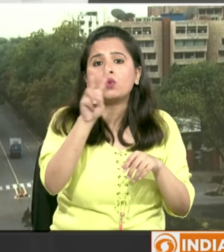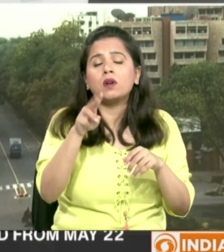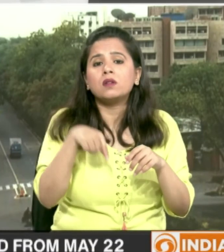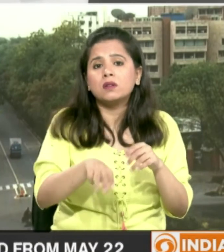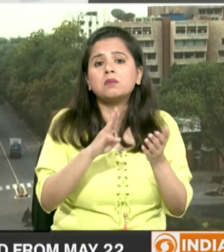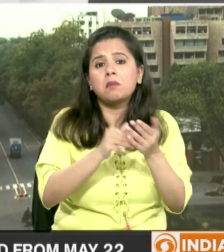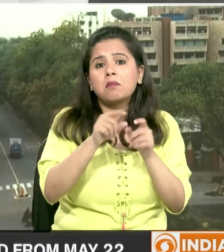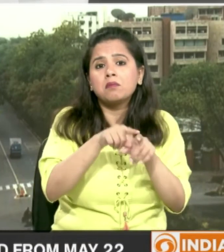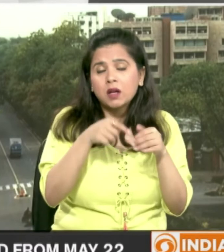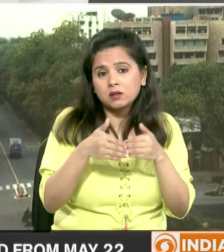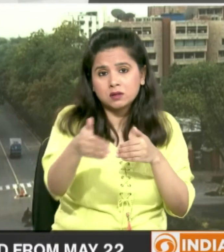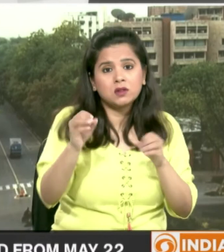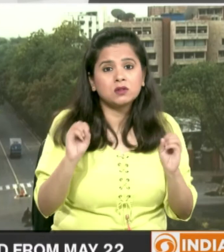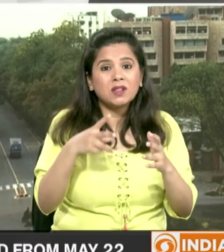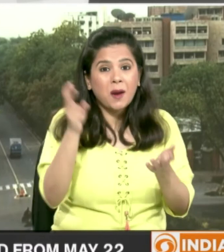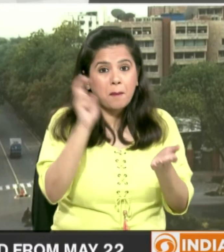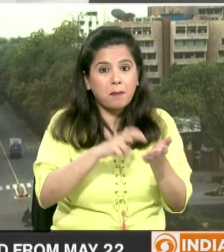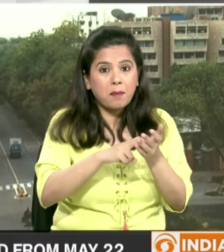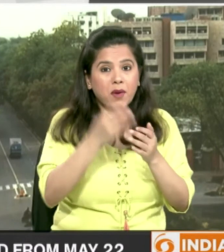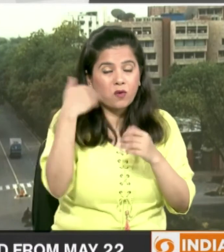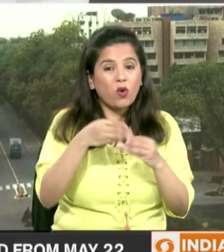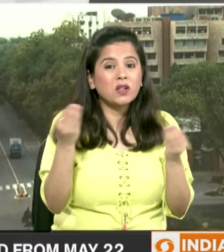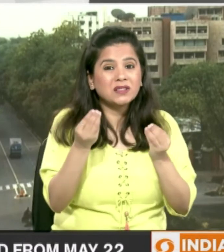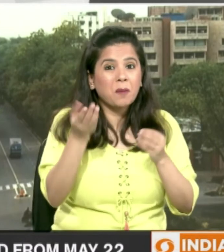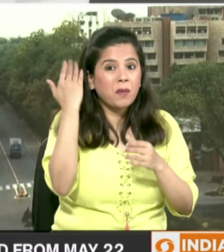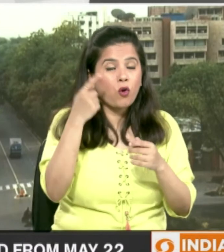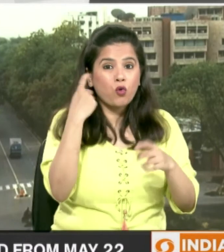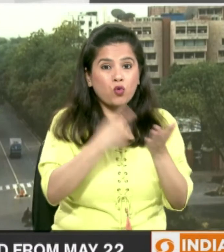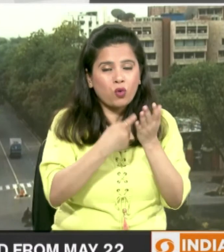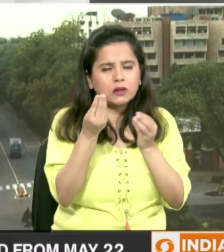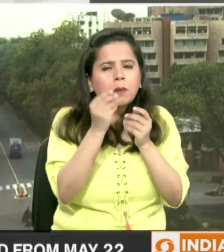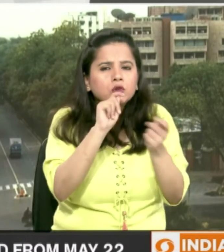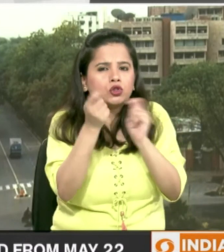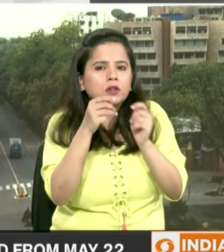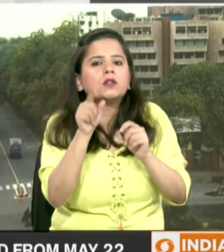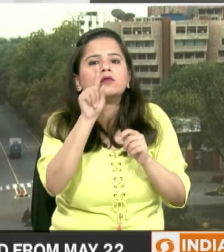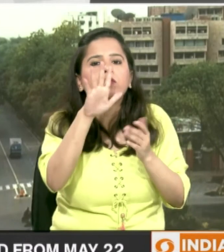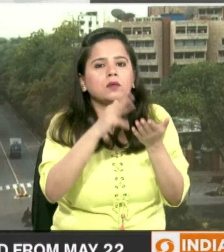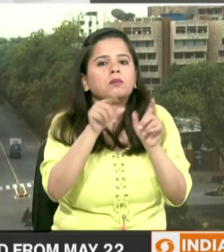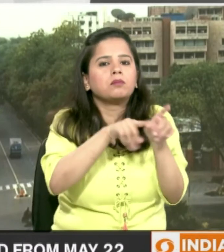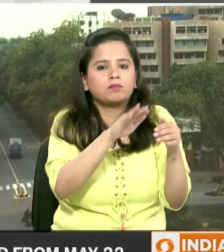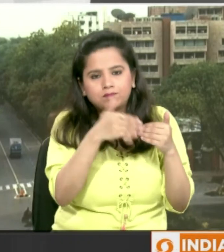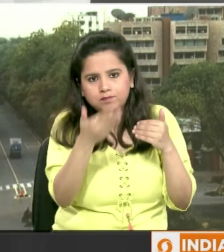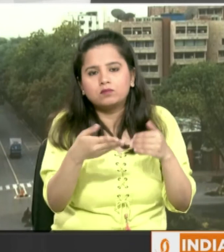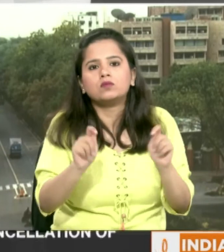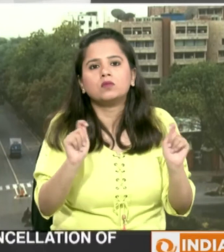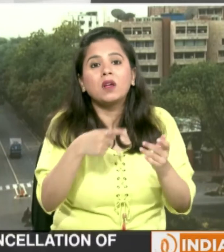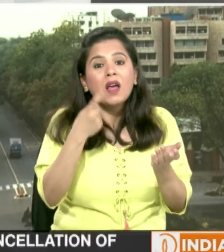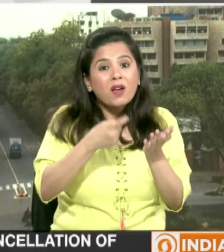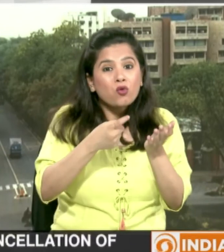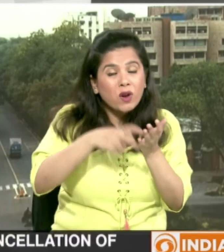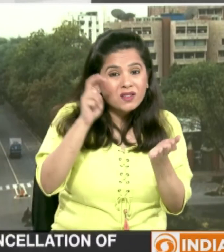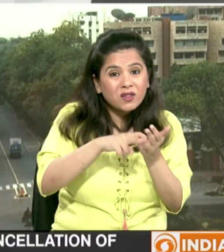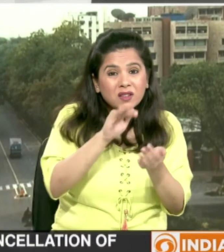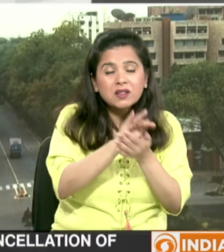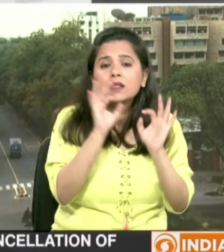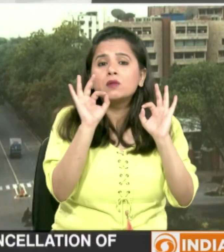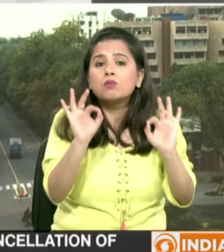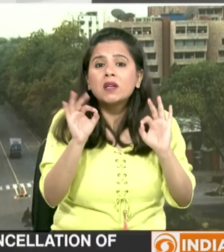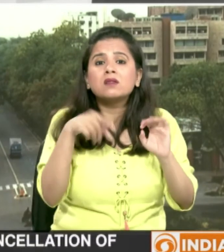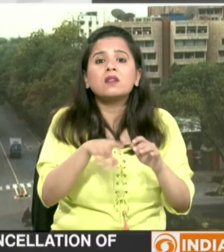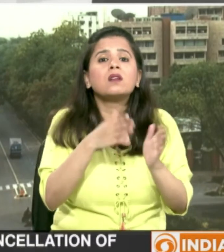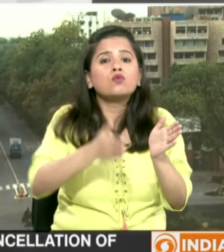will be made in the tickets booked from the 15th of May. And since the maximum period of reservation for special trains has been